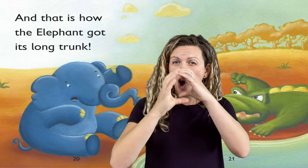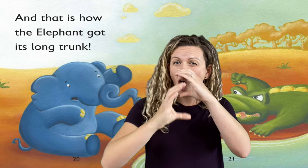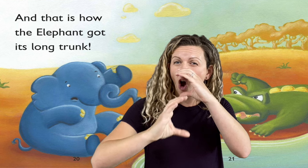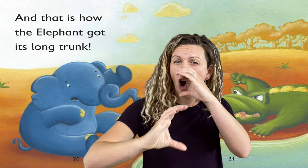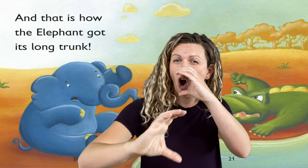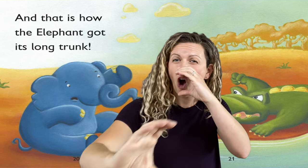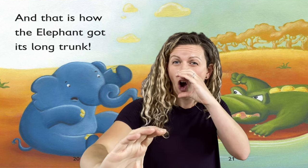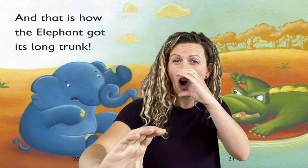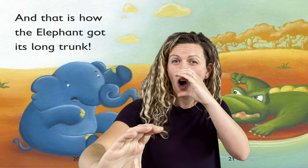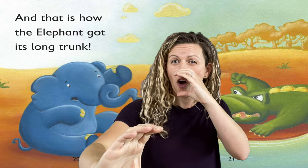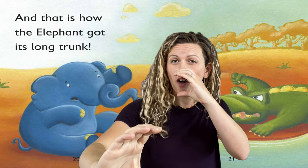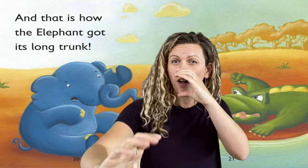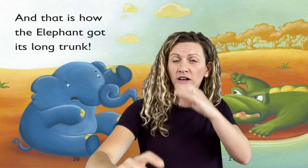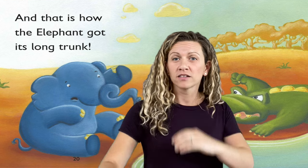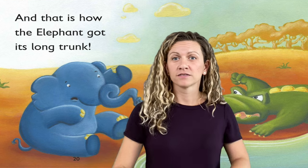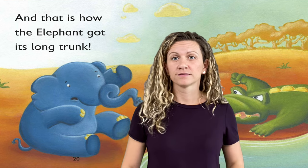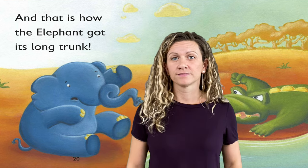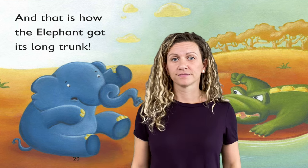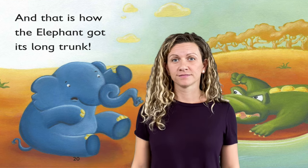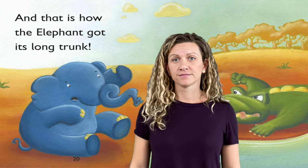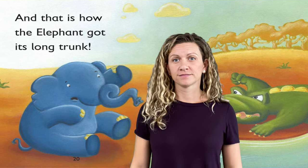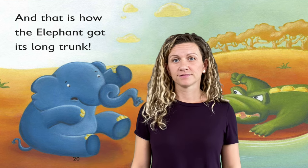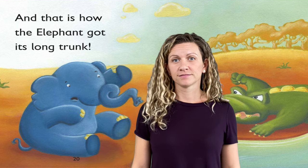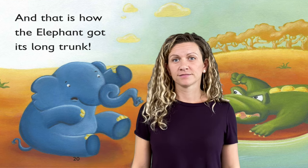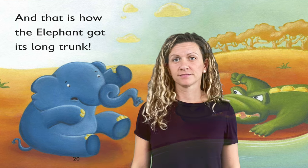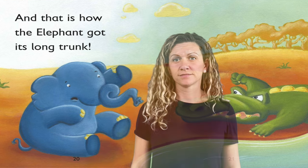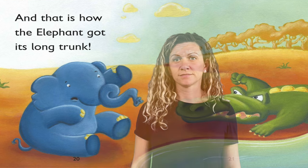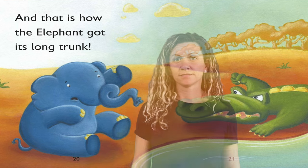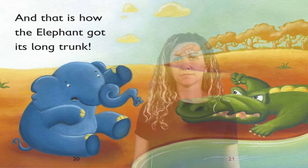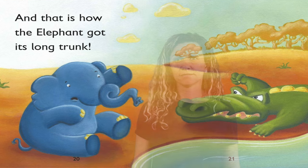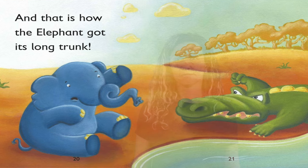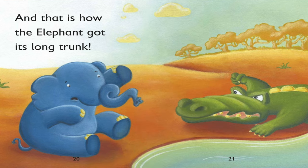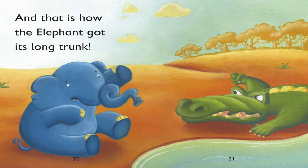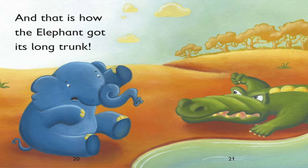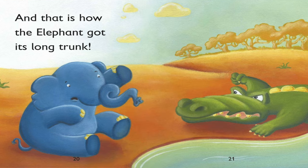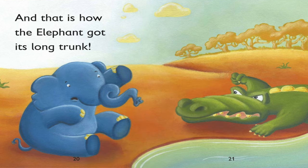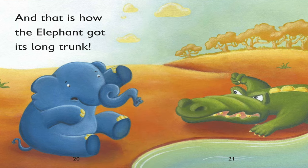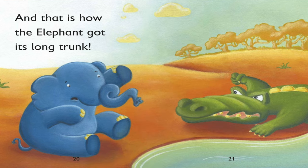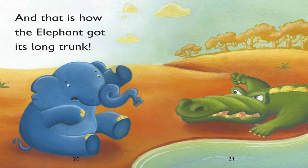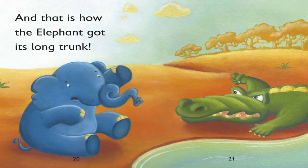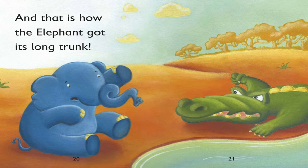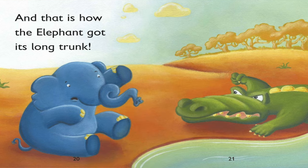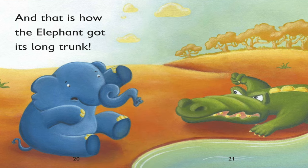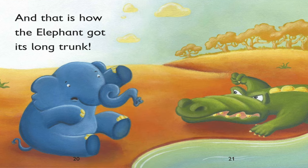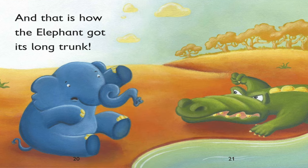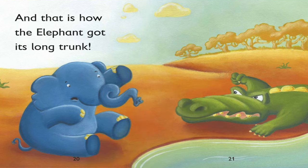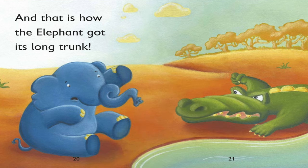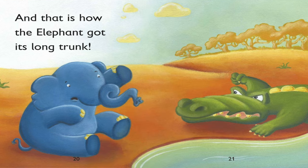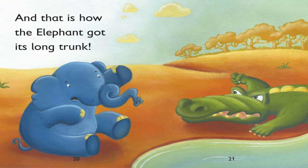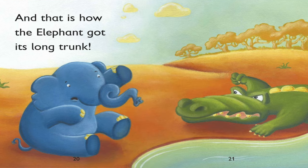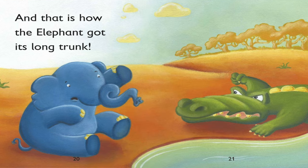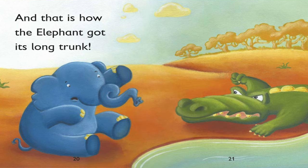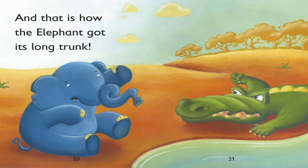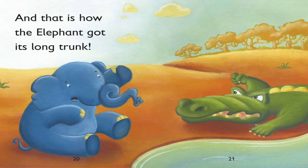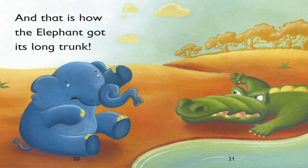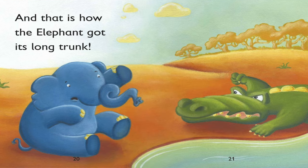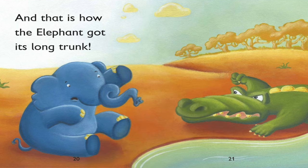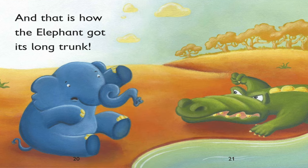that